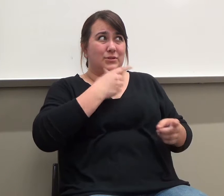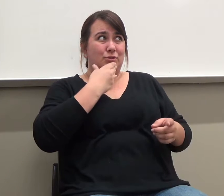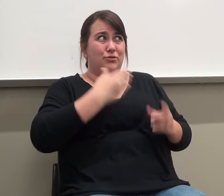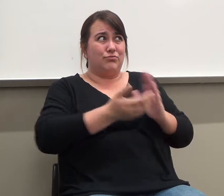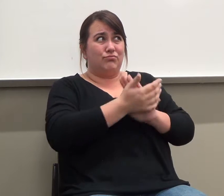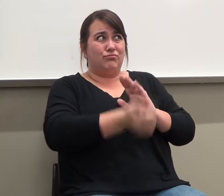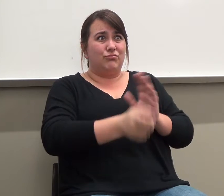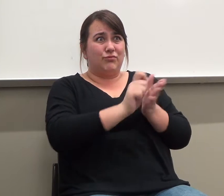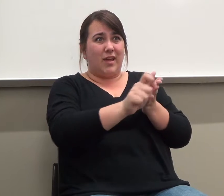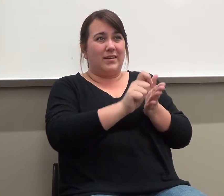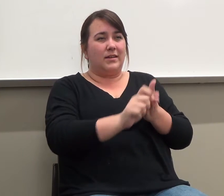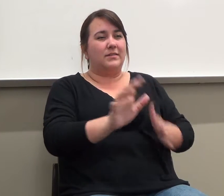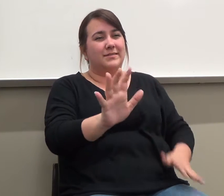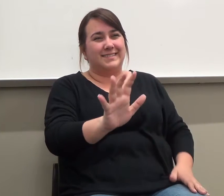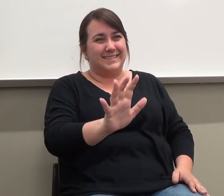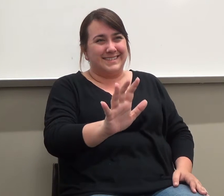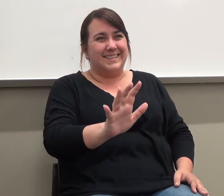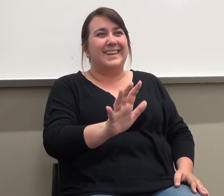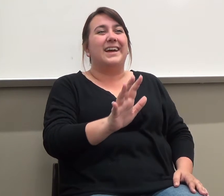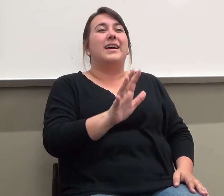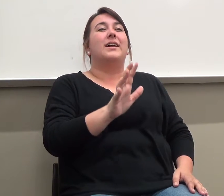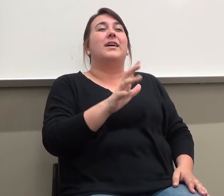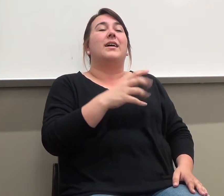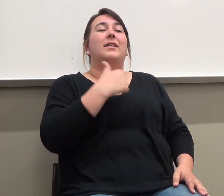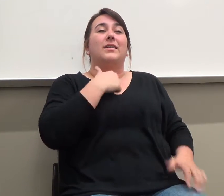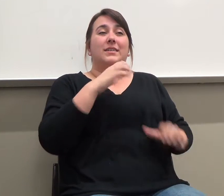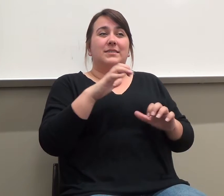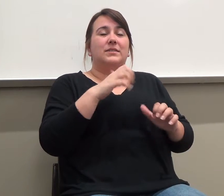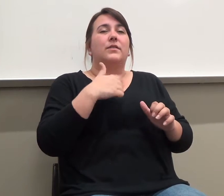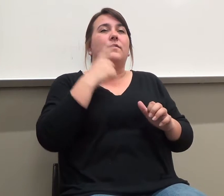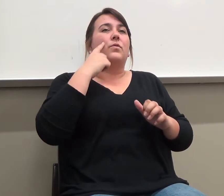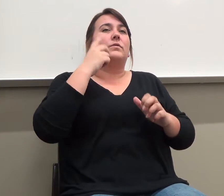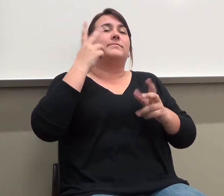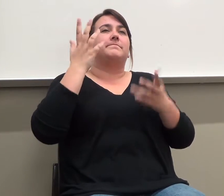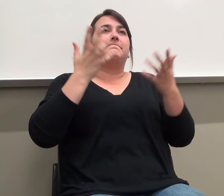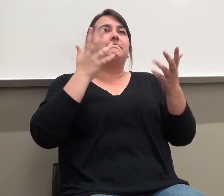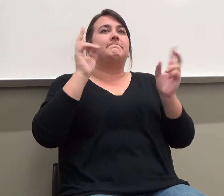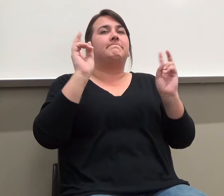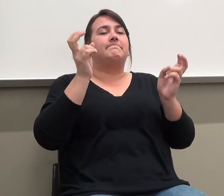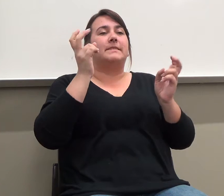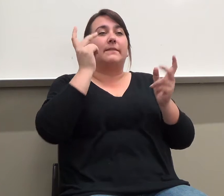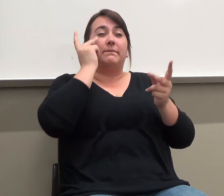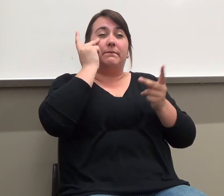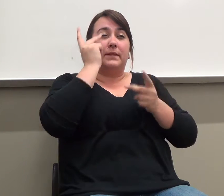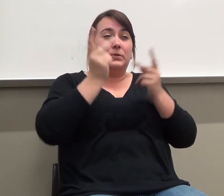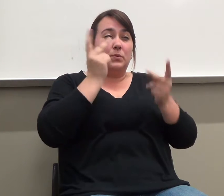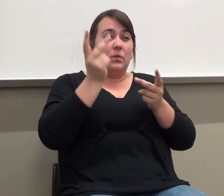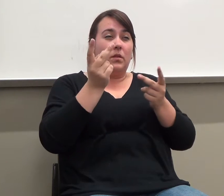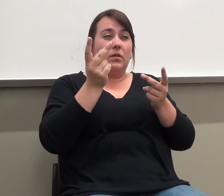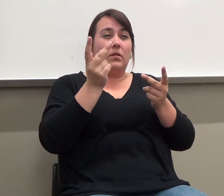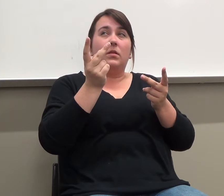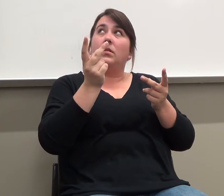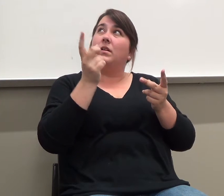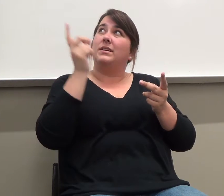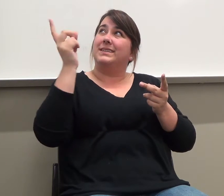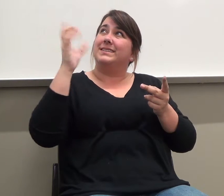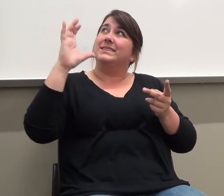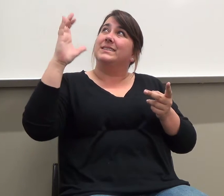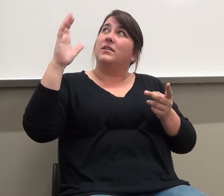necessarily. But what I did was just visually even, I tried to, this looks a little bit different. So,